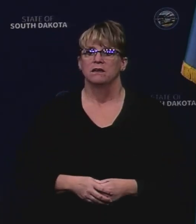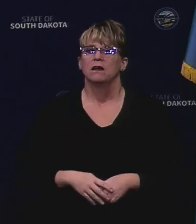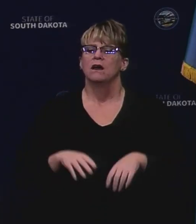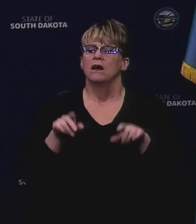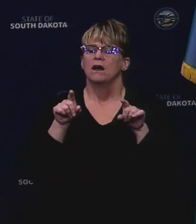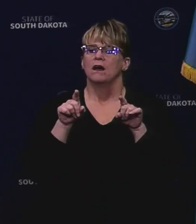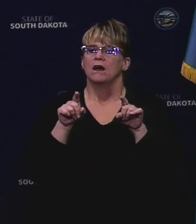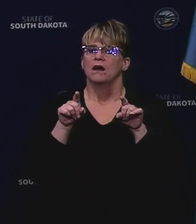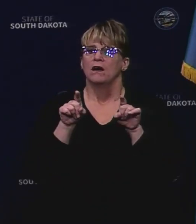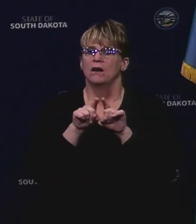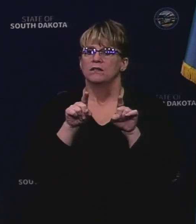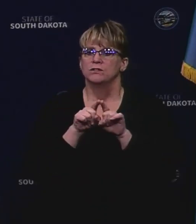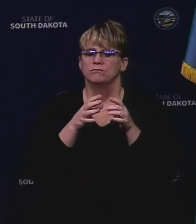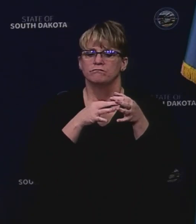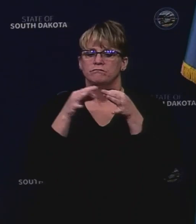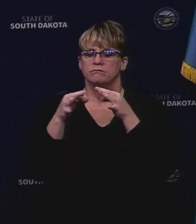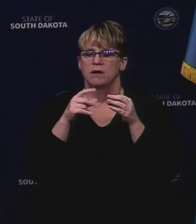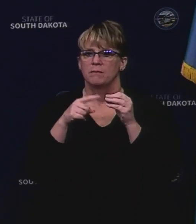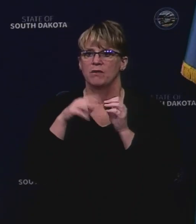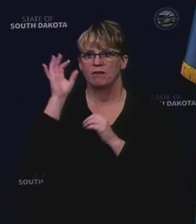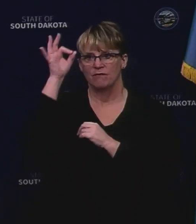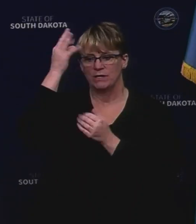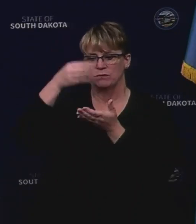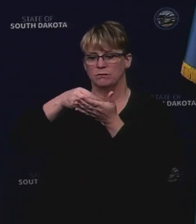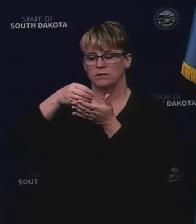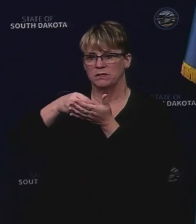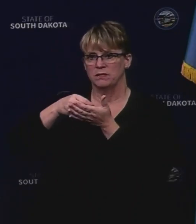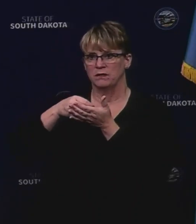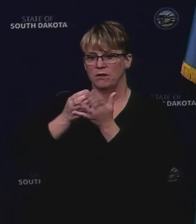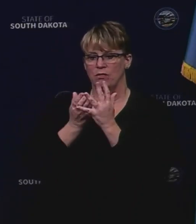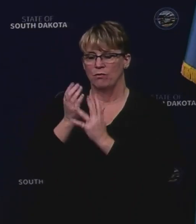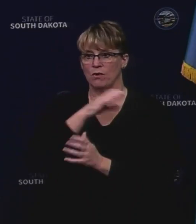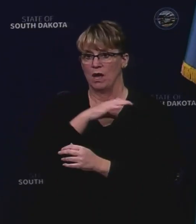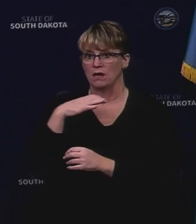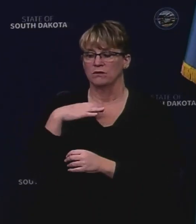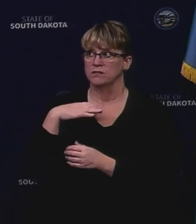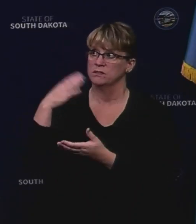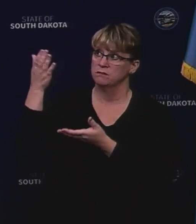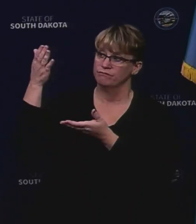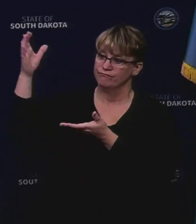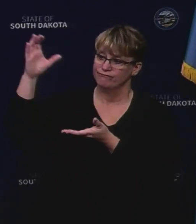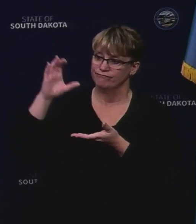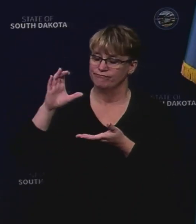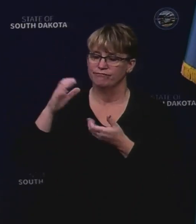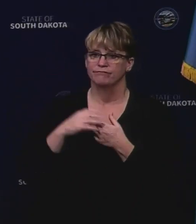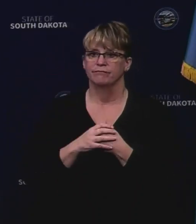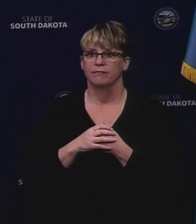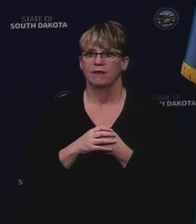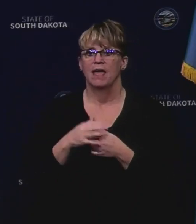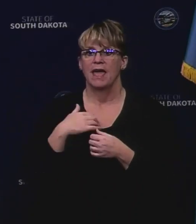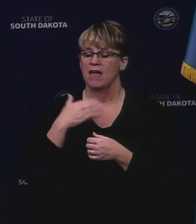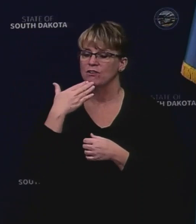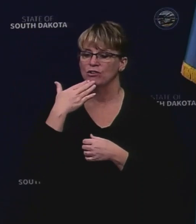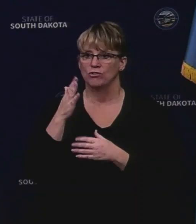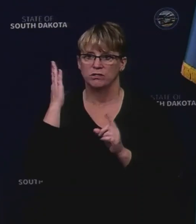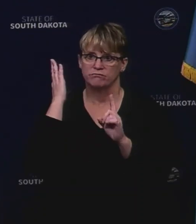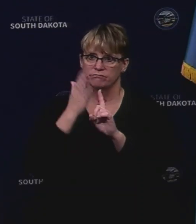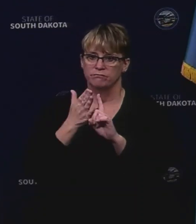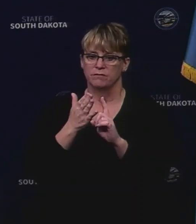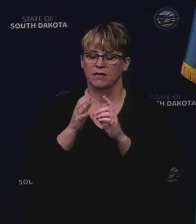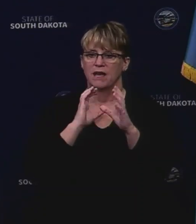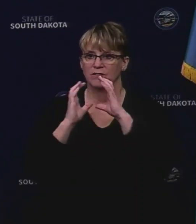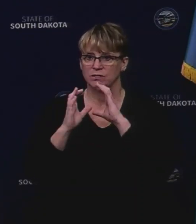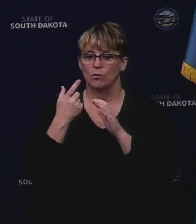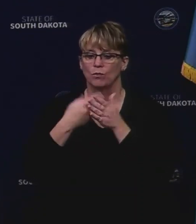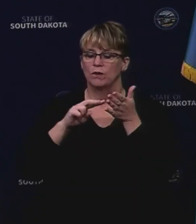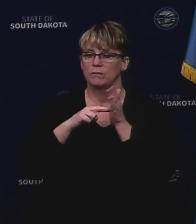want to touch on some of the federal funding that we're seeing move through Congress and just have a honest conversation with everybody about